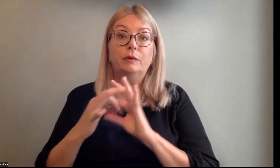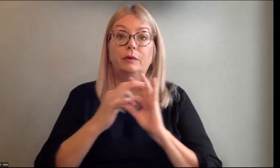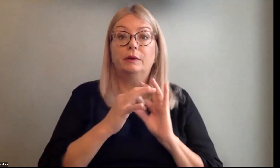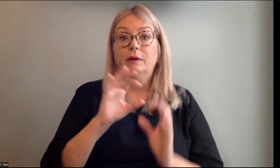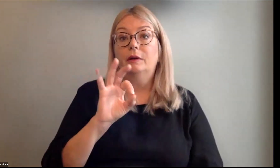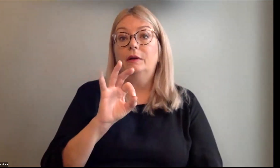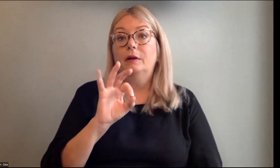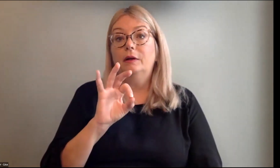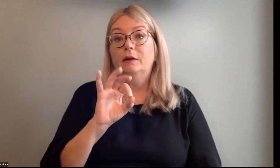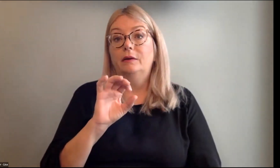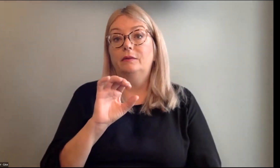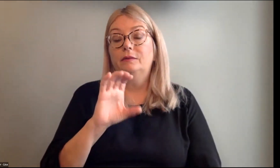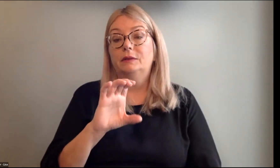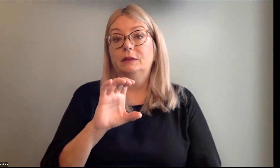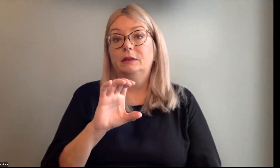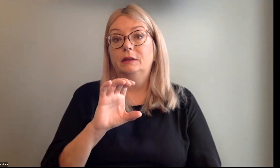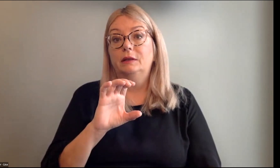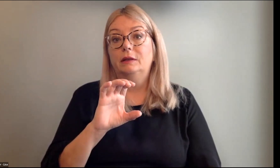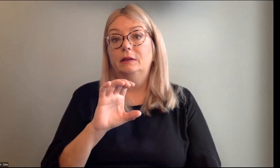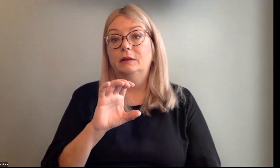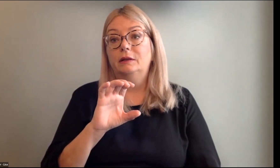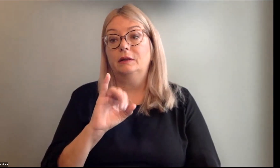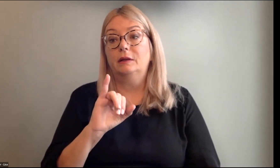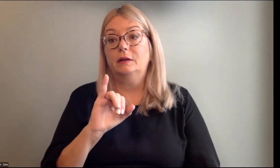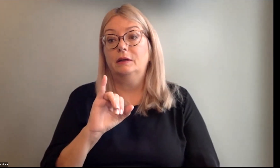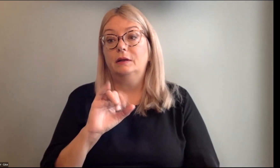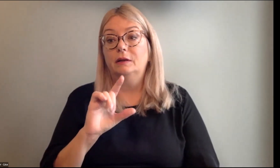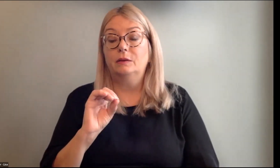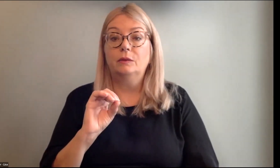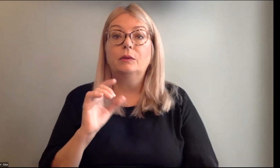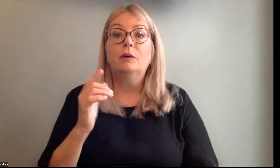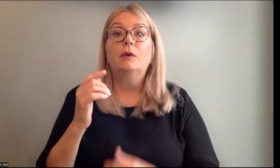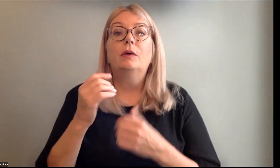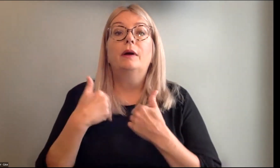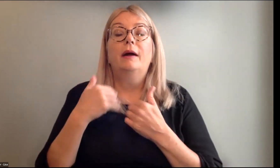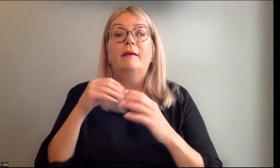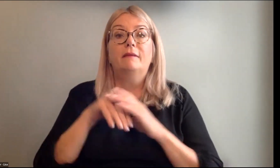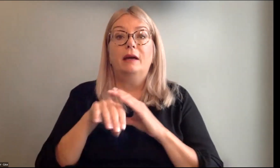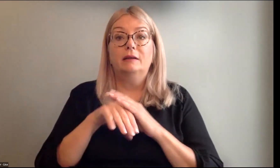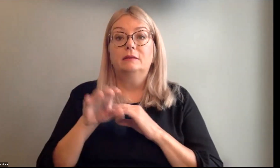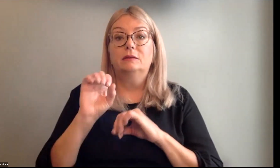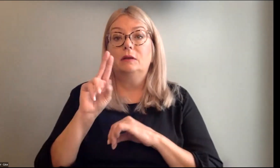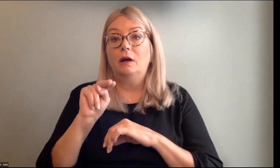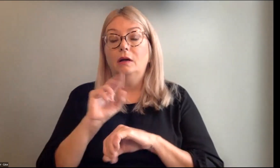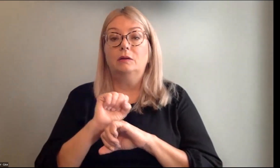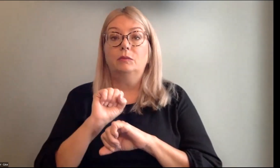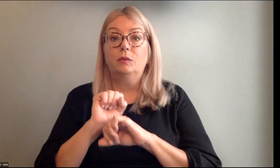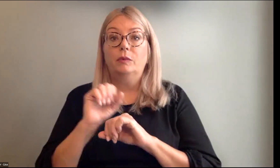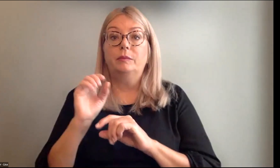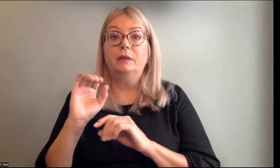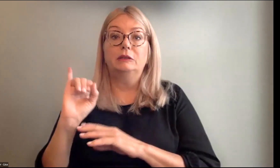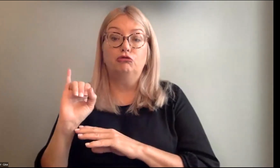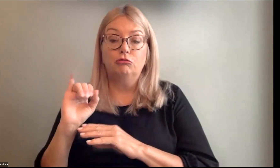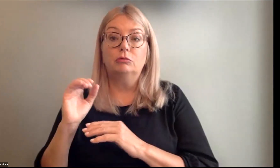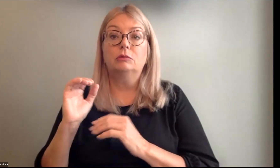also have a lot of interest in access to unemployment insurance and how that affects our members.